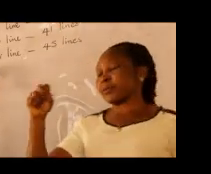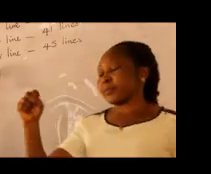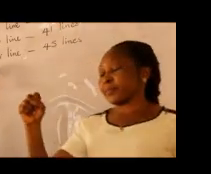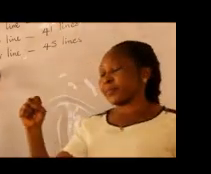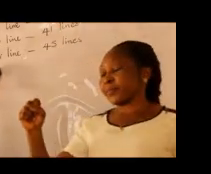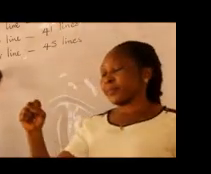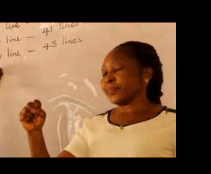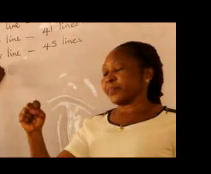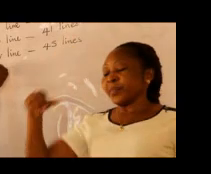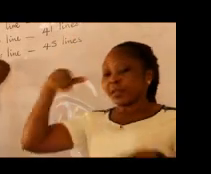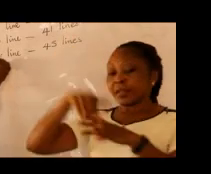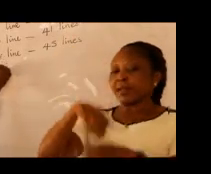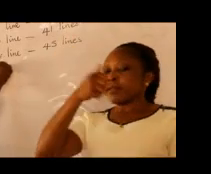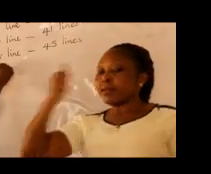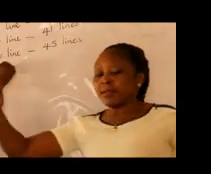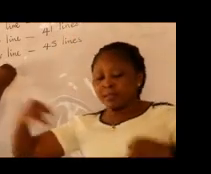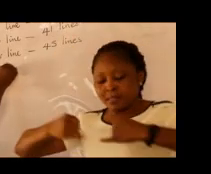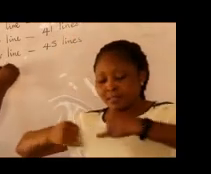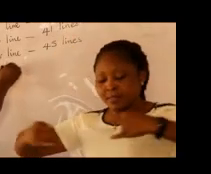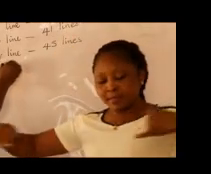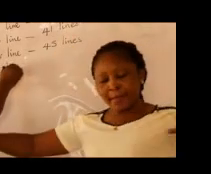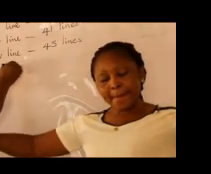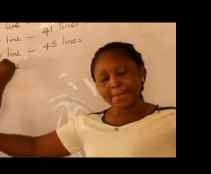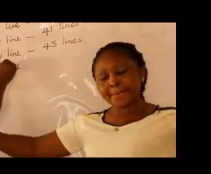per line,